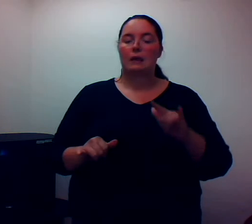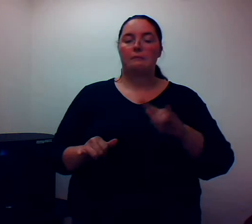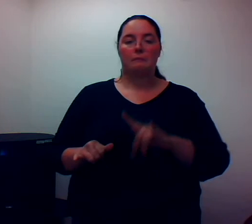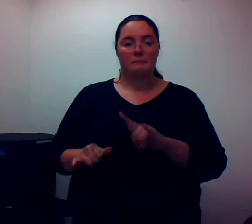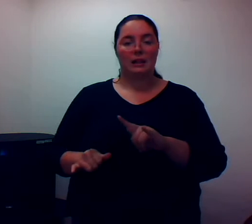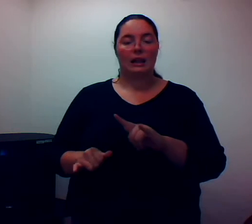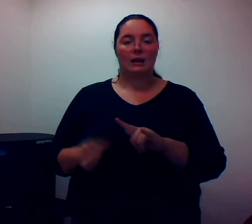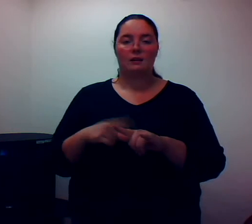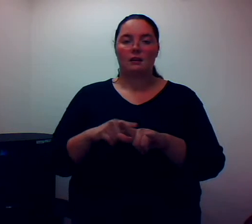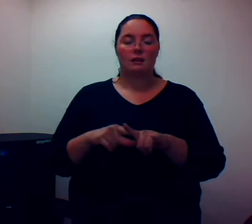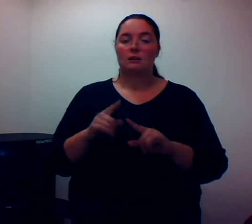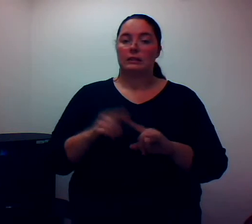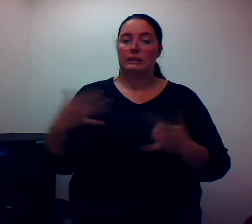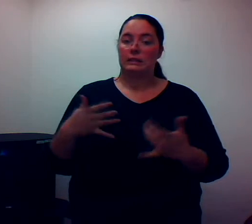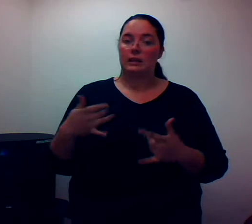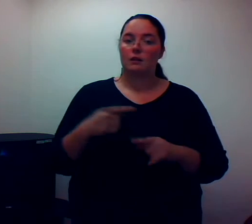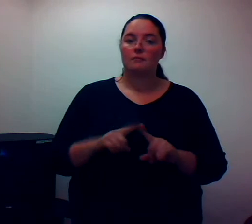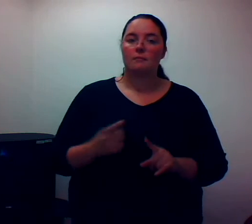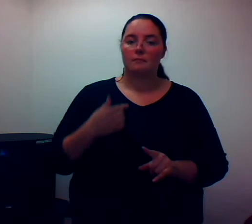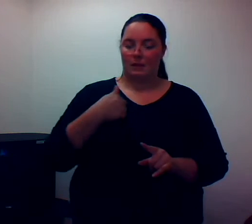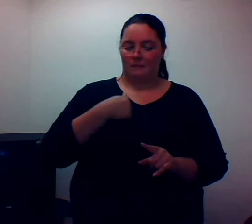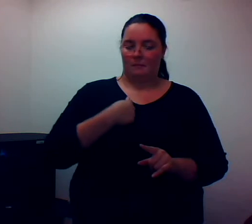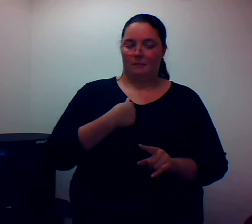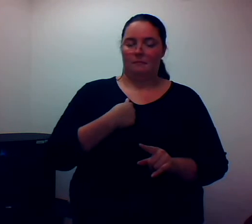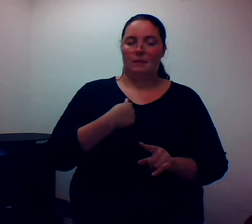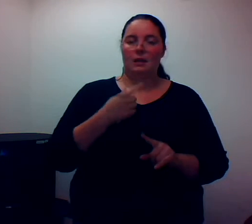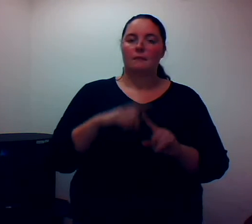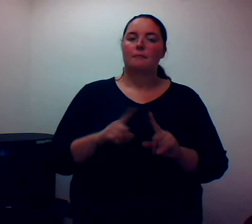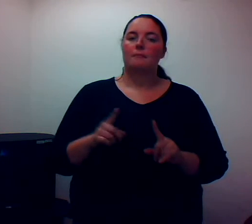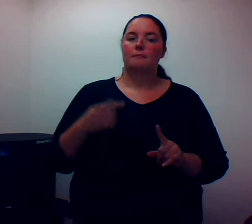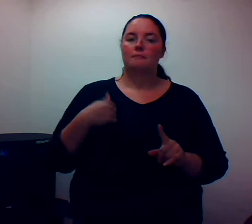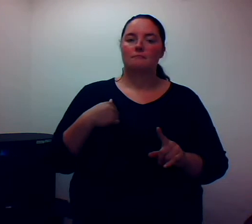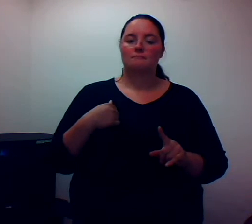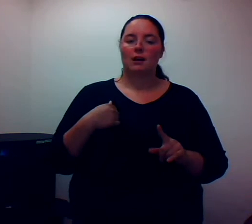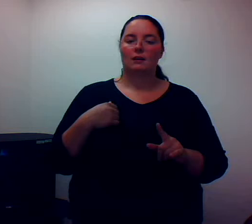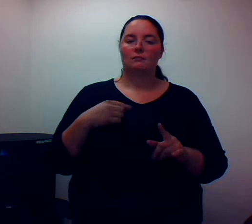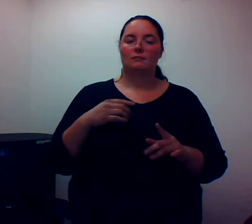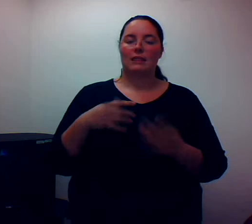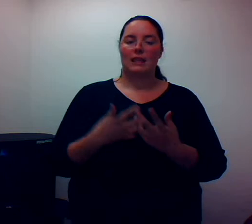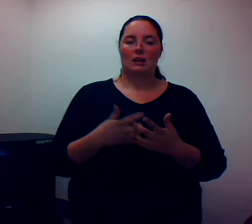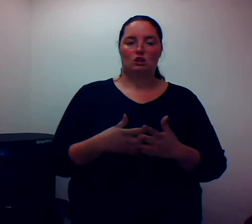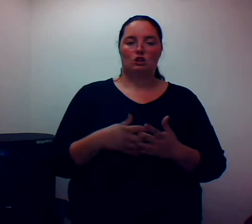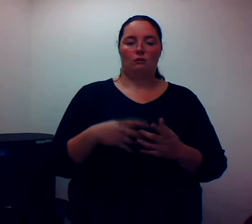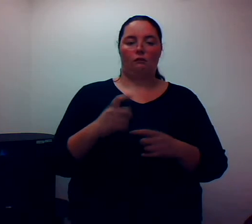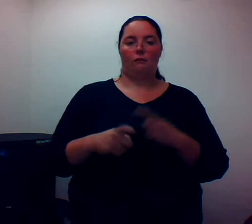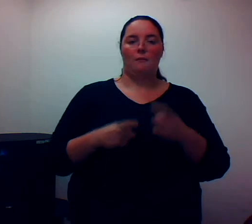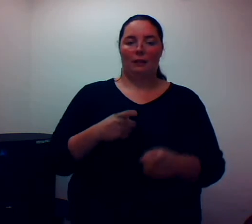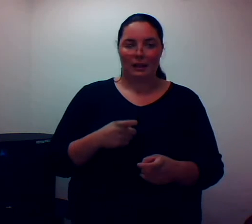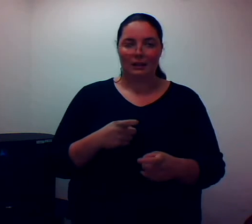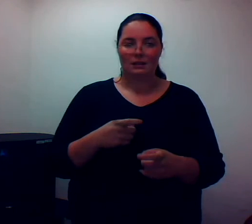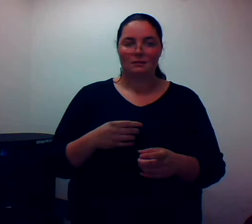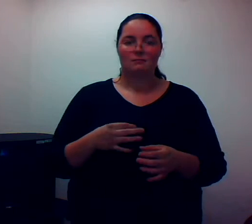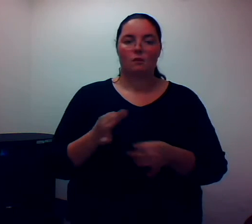So we all got back on the plane with much trepidation and flew to Hong Kong without event and landed the next day.